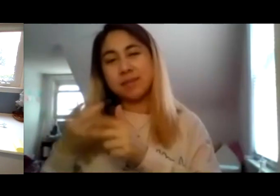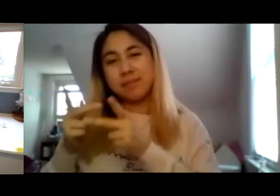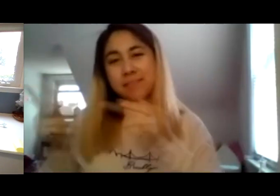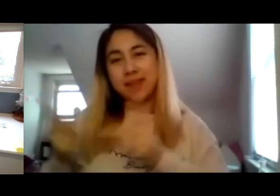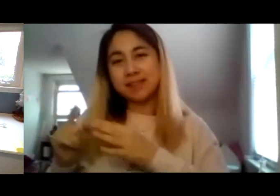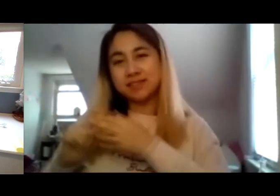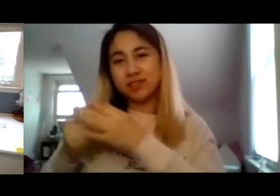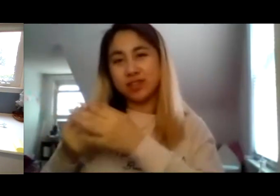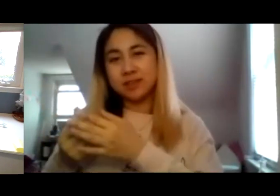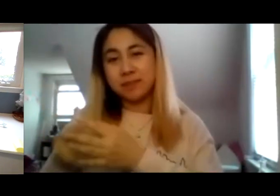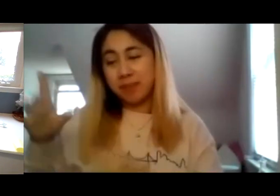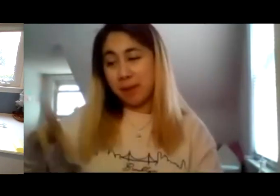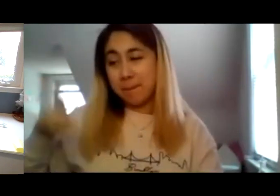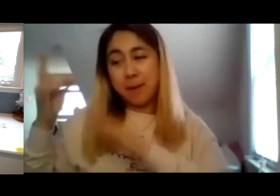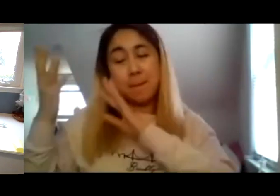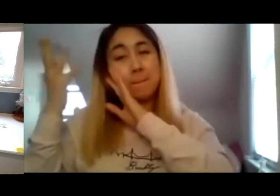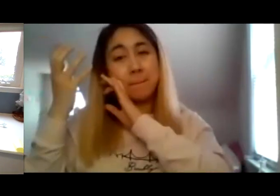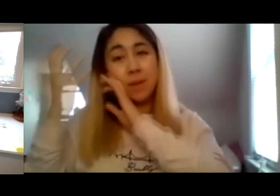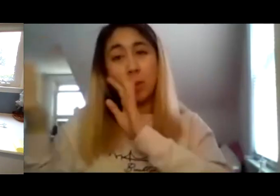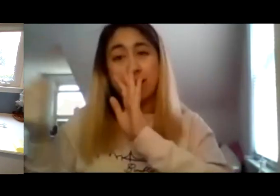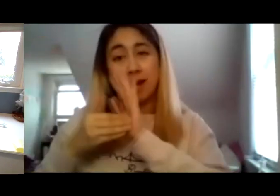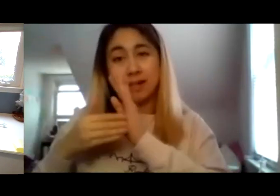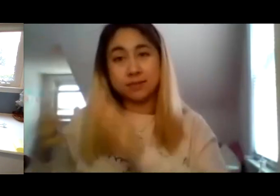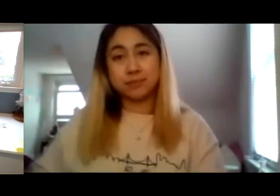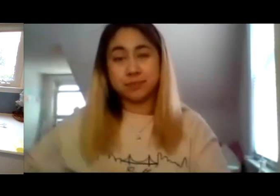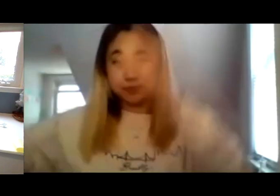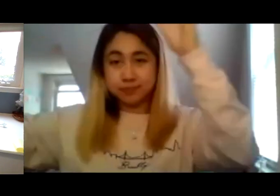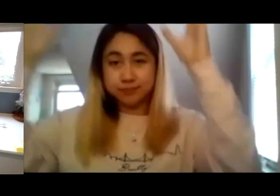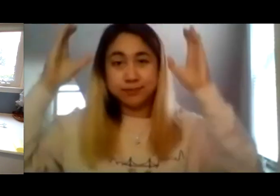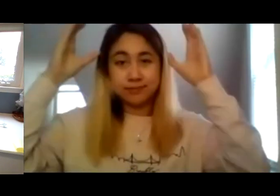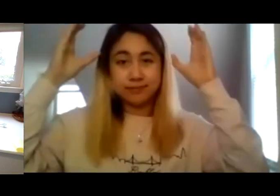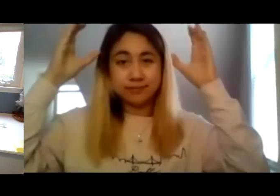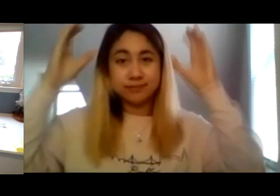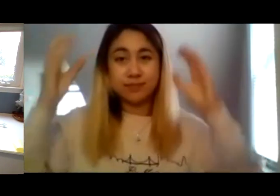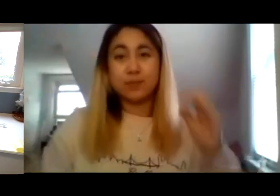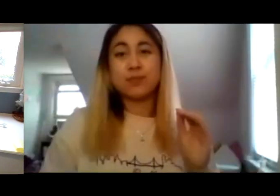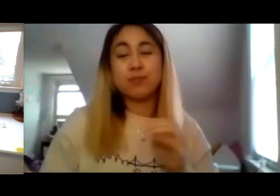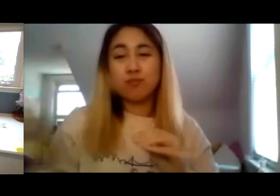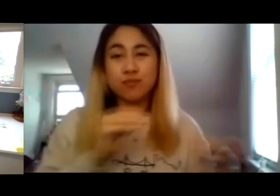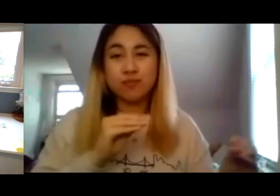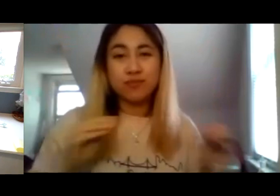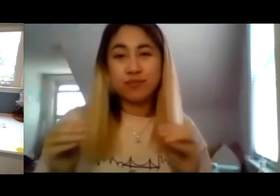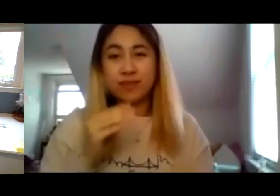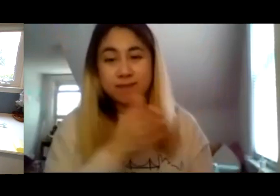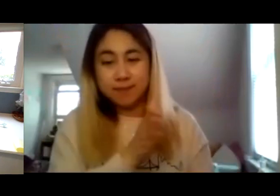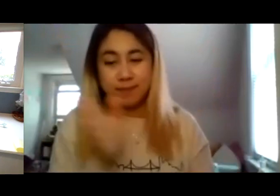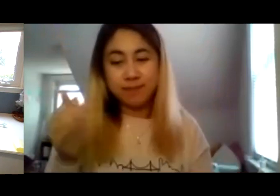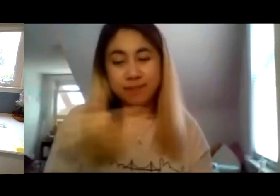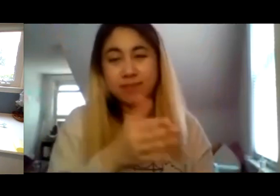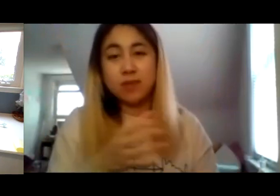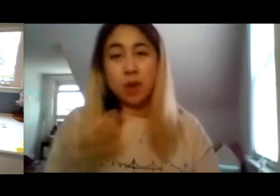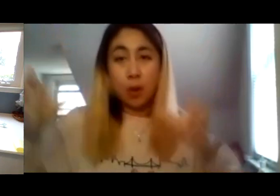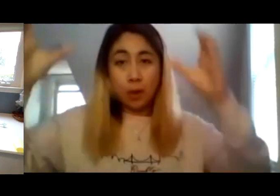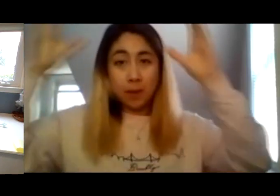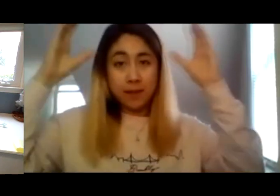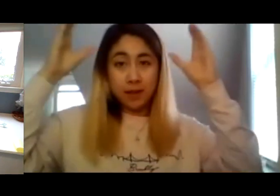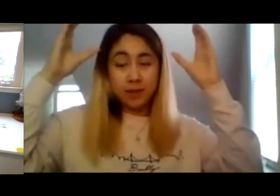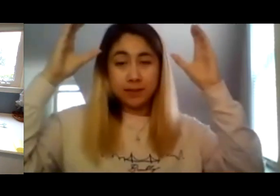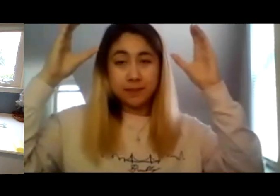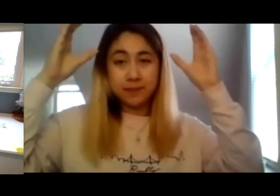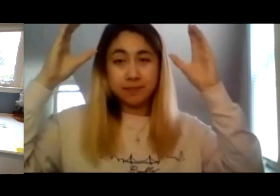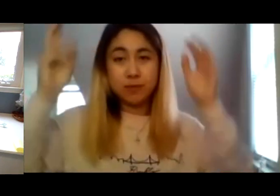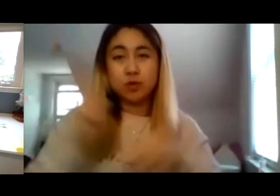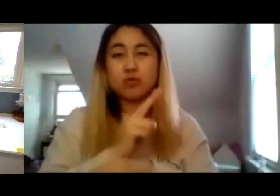our second piece of food, up over the head, and obstacle course, right? When we hold it over our head, we're using